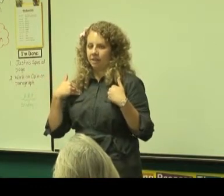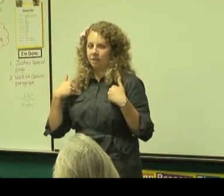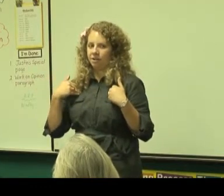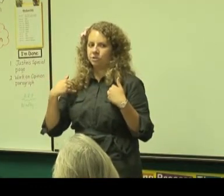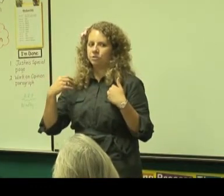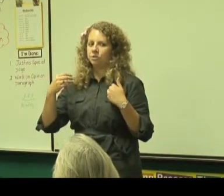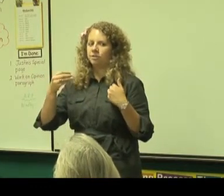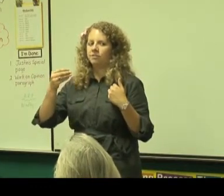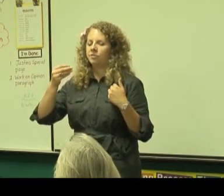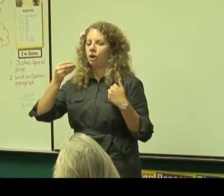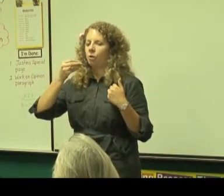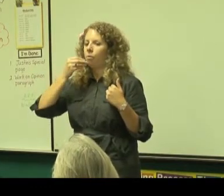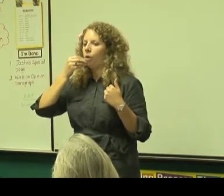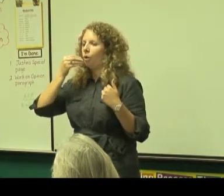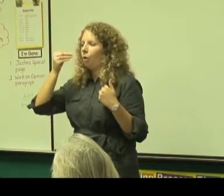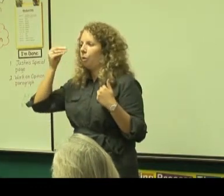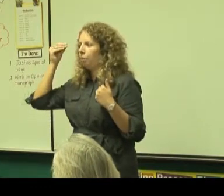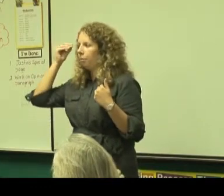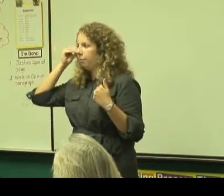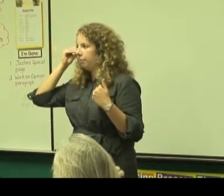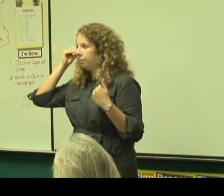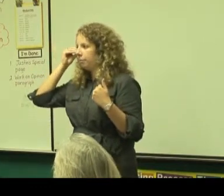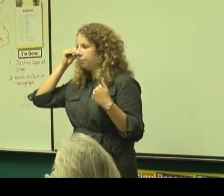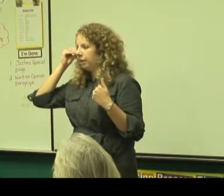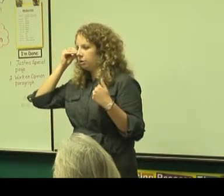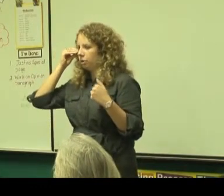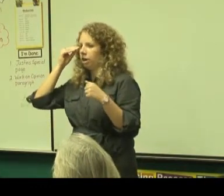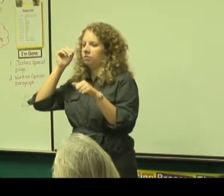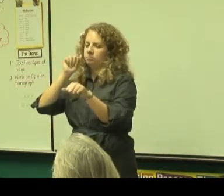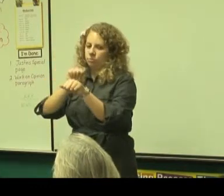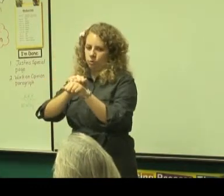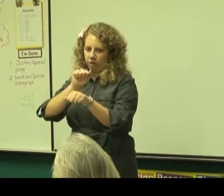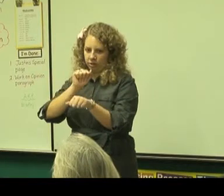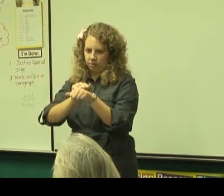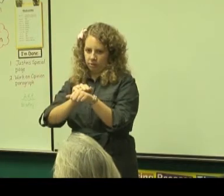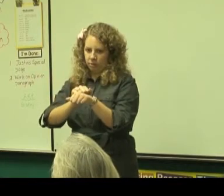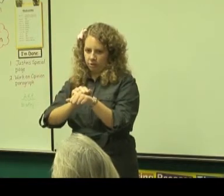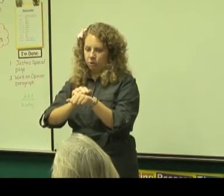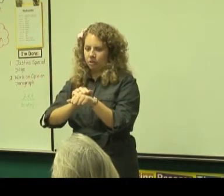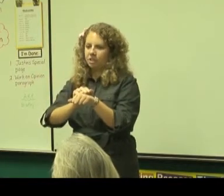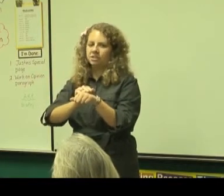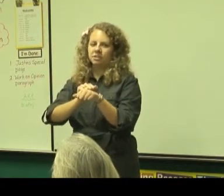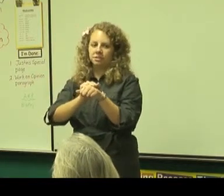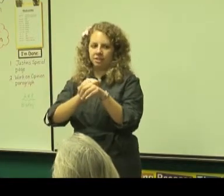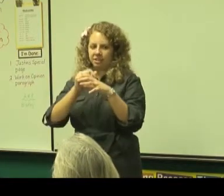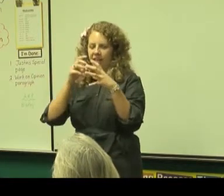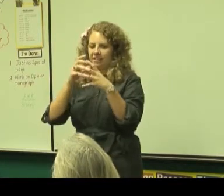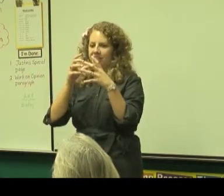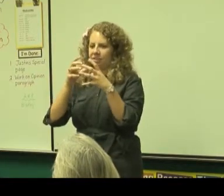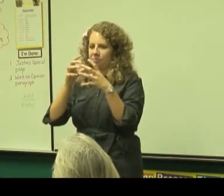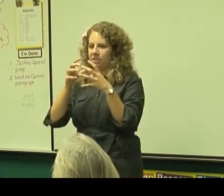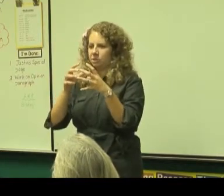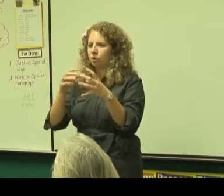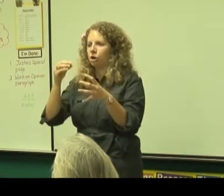Okay, you guys know something for home and work. So the sign together means the word